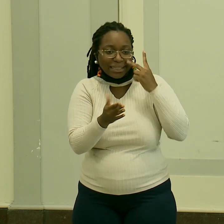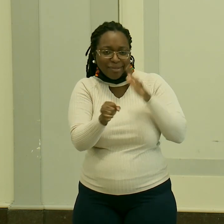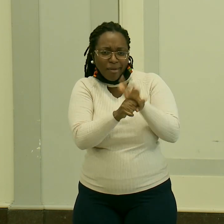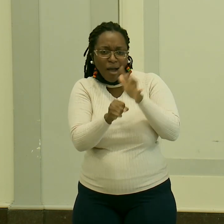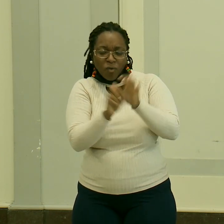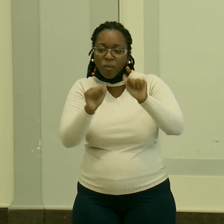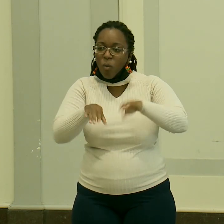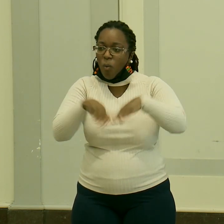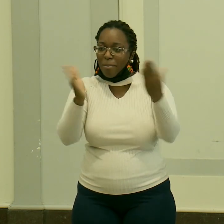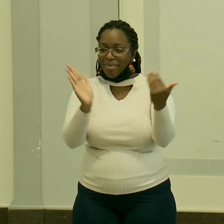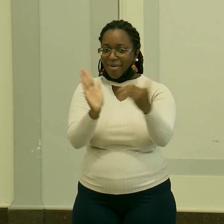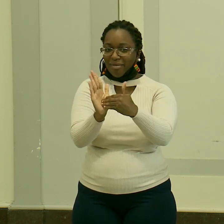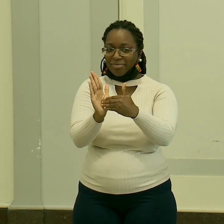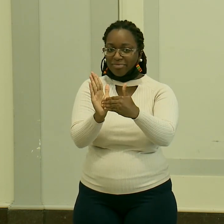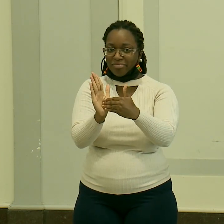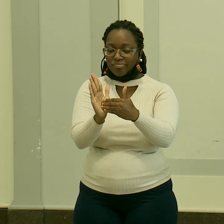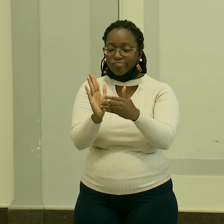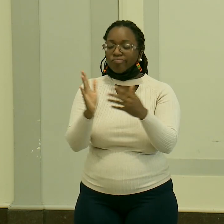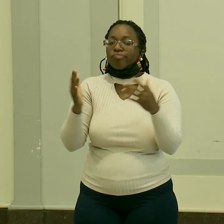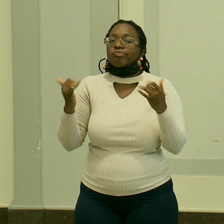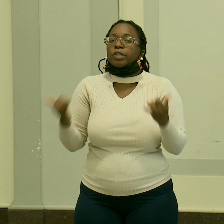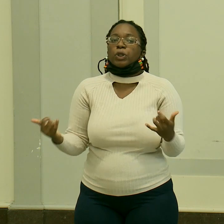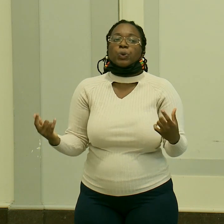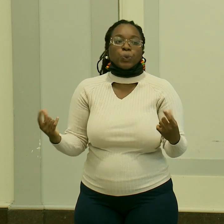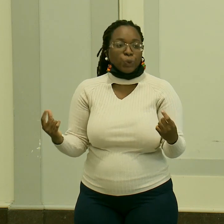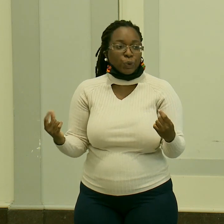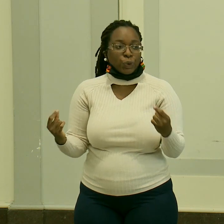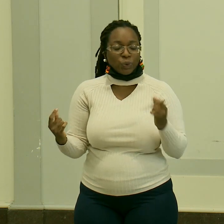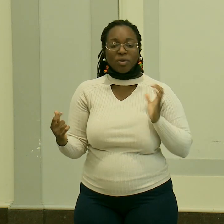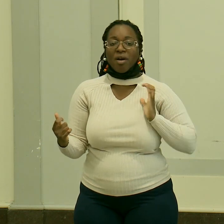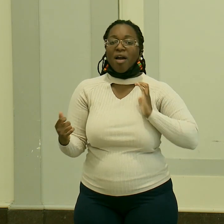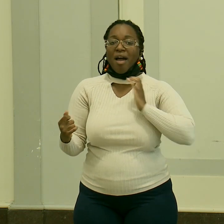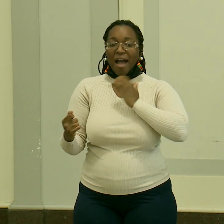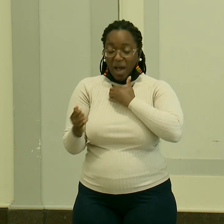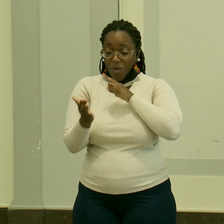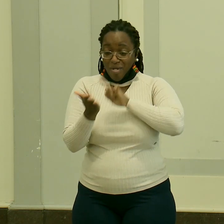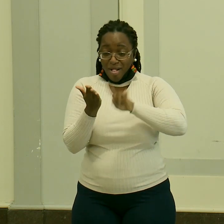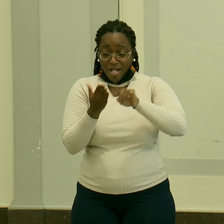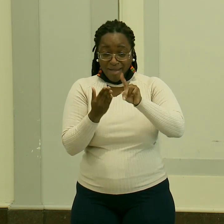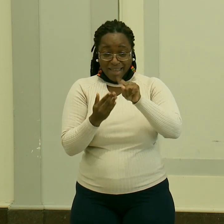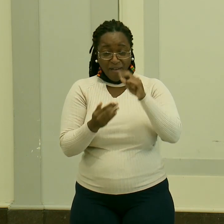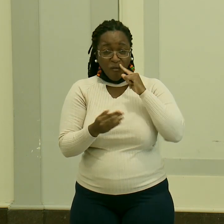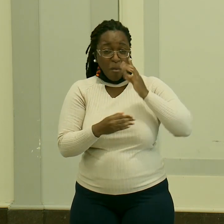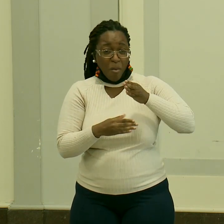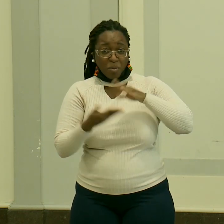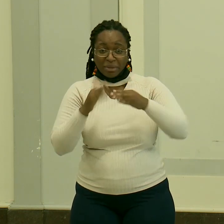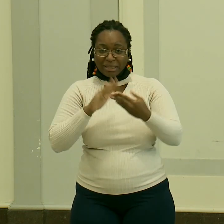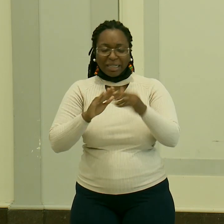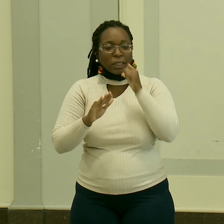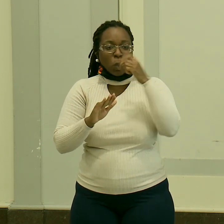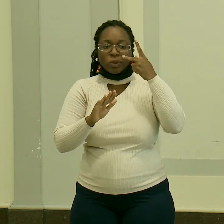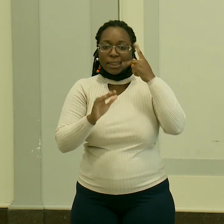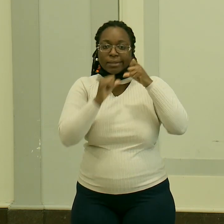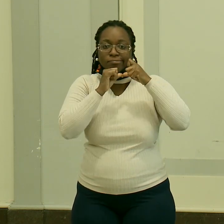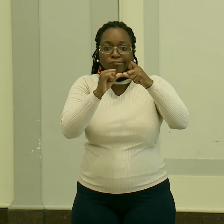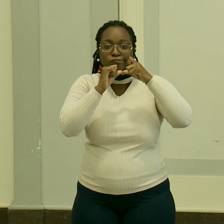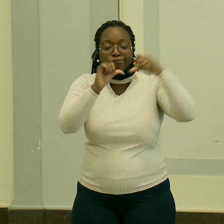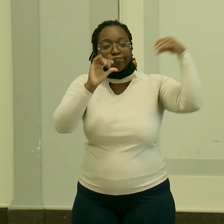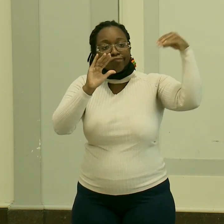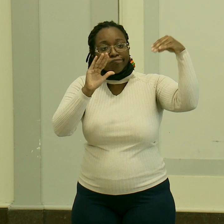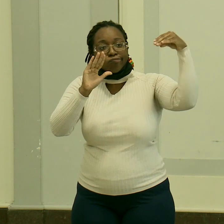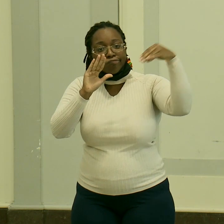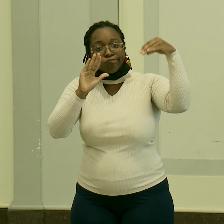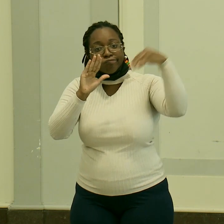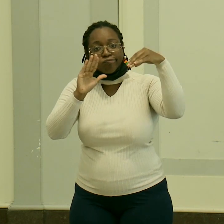reopening. So here's what we know. Our epidemiological data for Baltimore City has not shown a consistent decline in new cases.